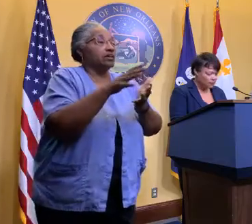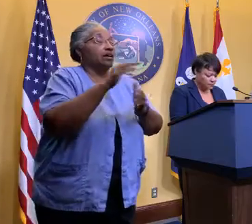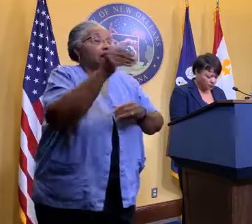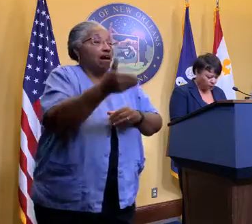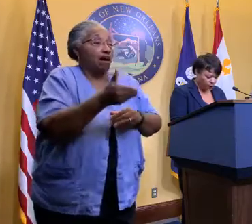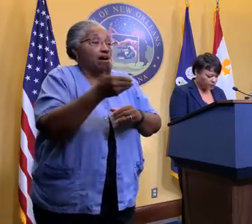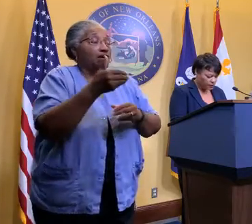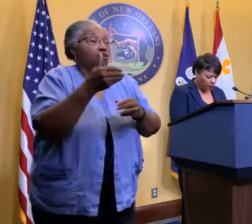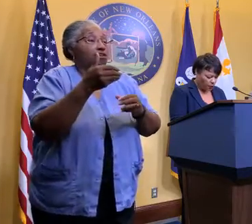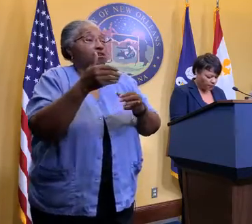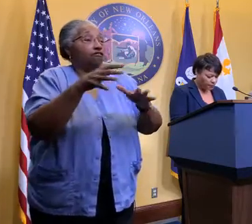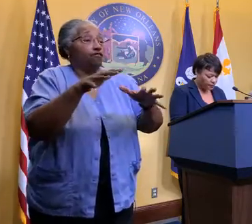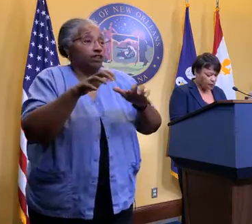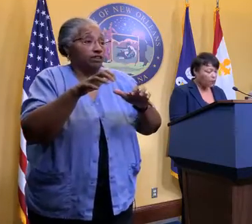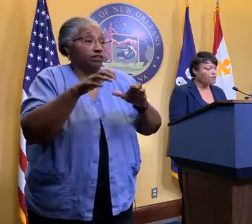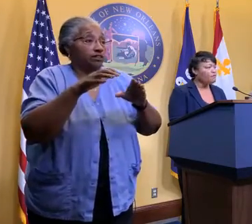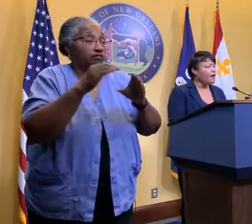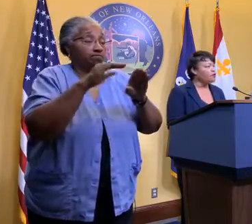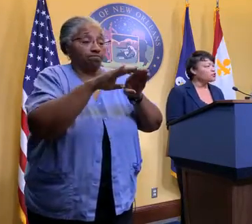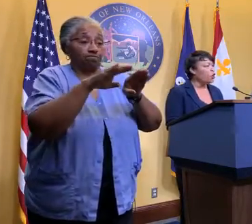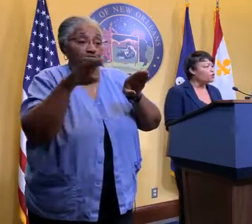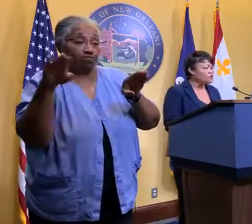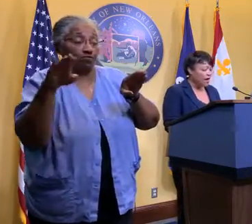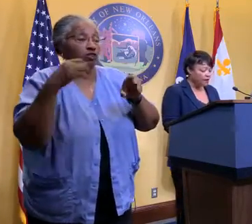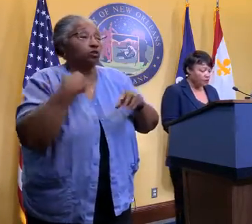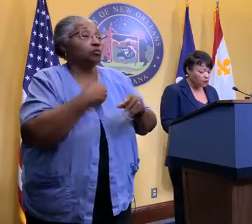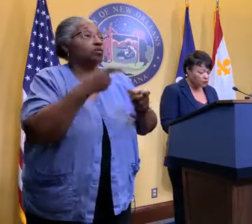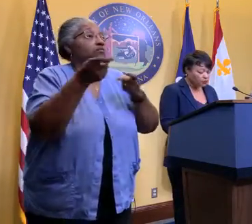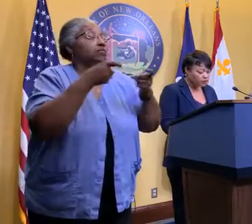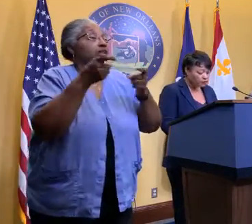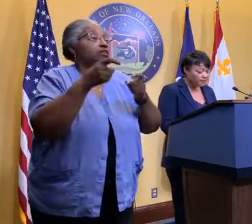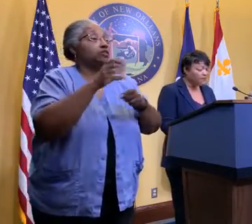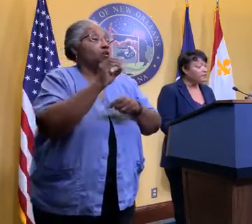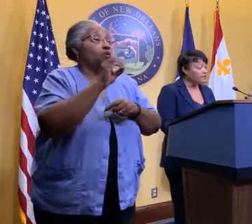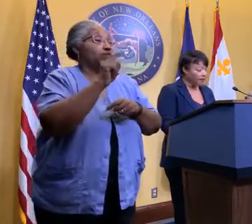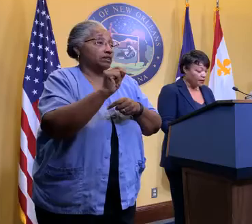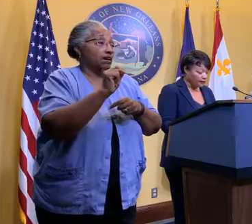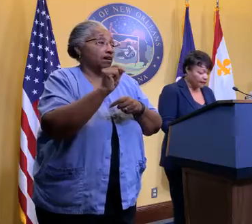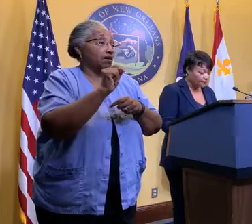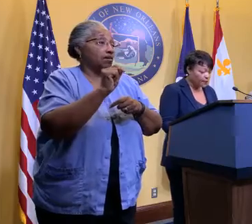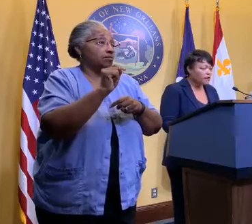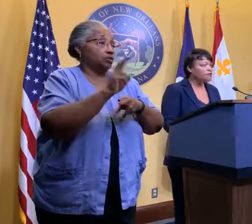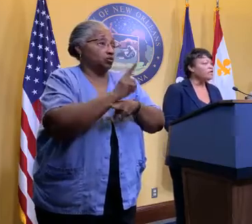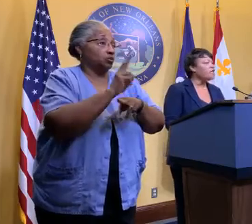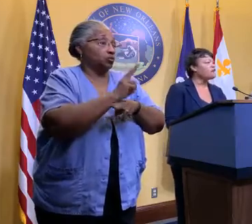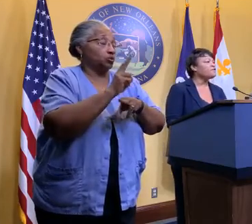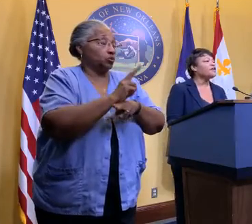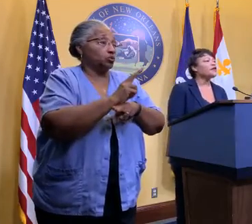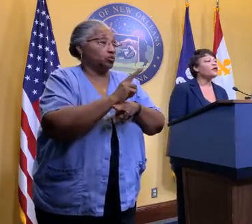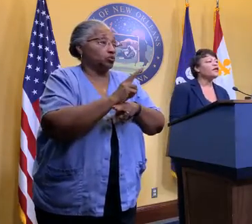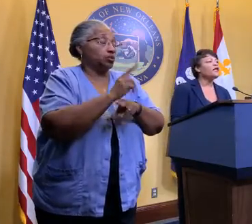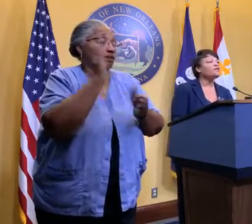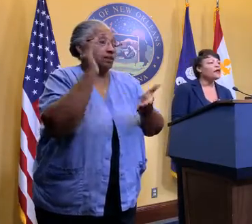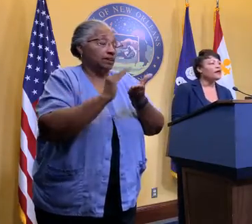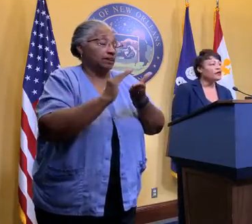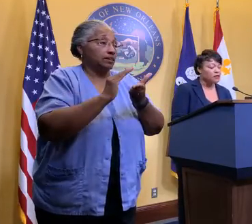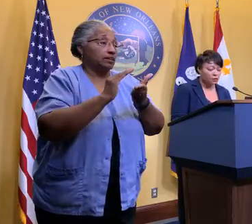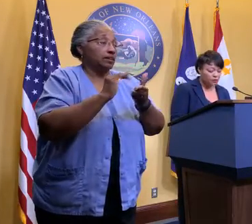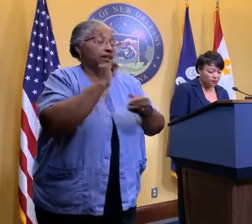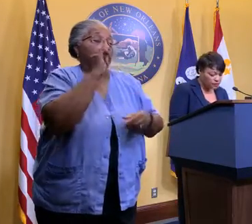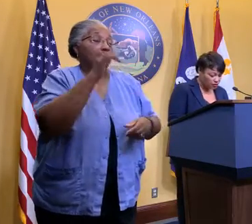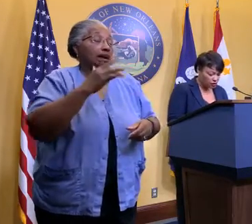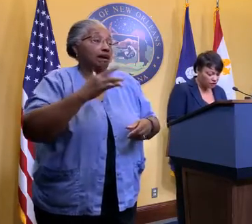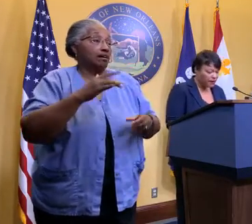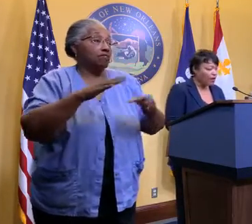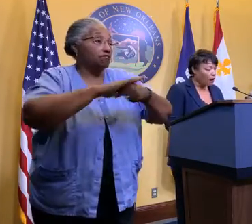hiring freezes across the board. We've managed overtime use significantly. Did not fill any